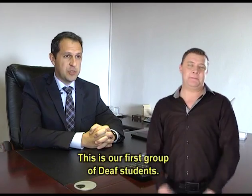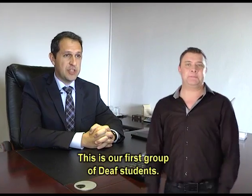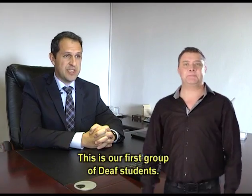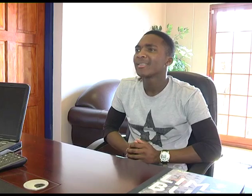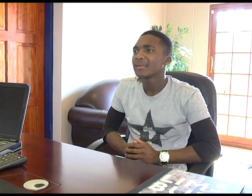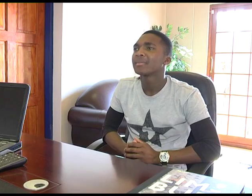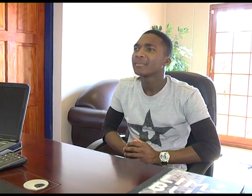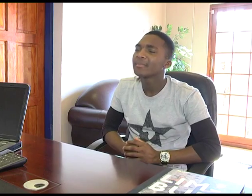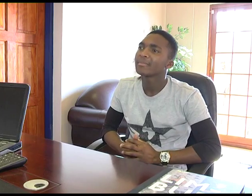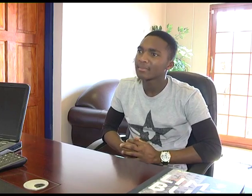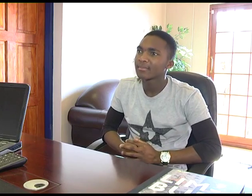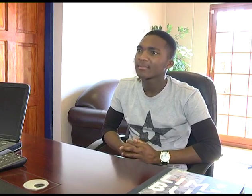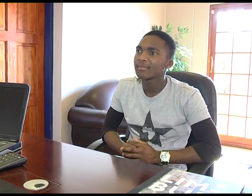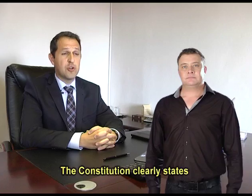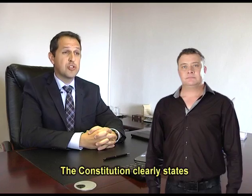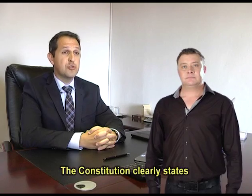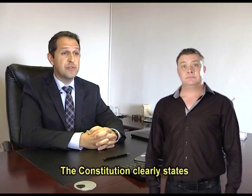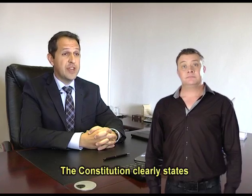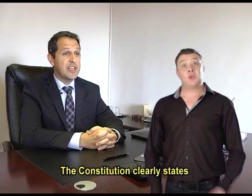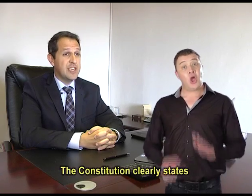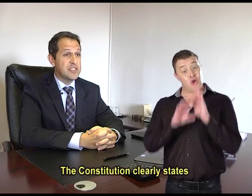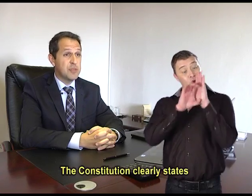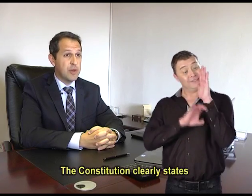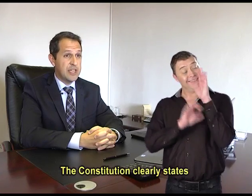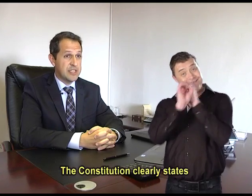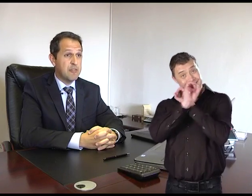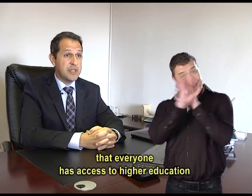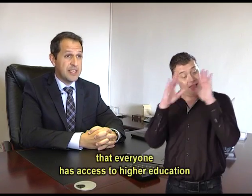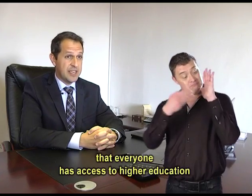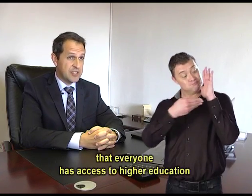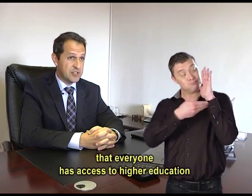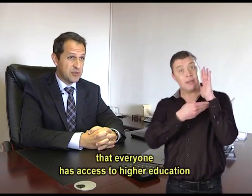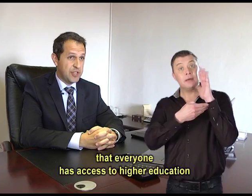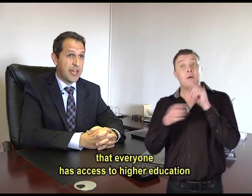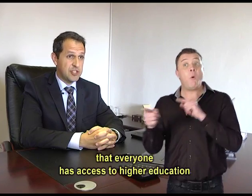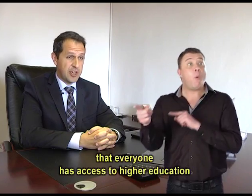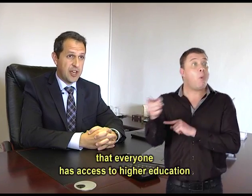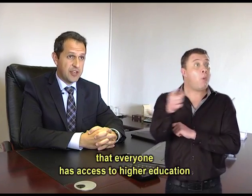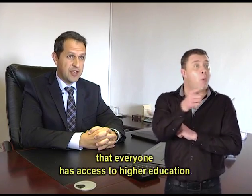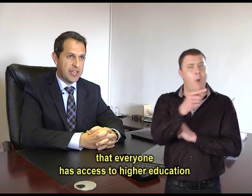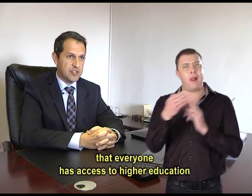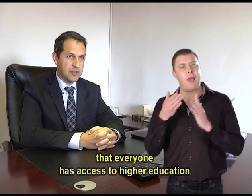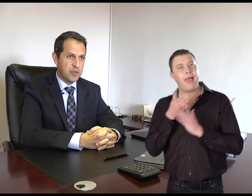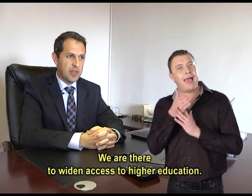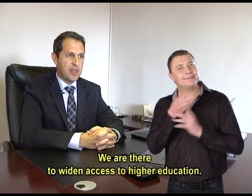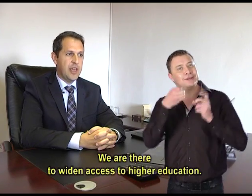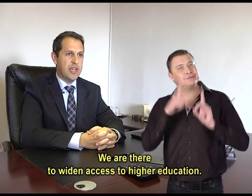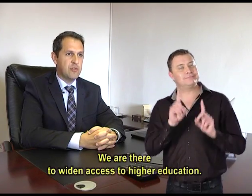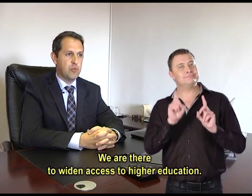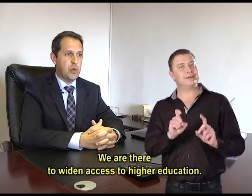with us at the campus. The Constitution very clearly stipulates that everybody has access to education and higher education. And